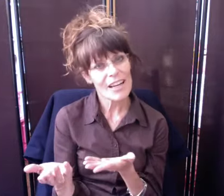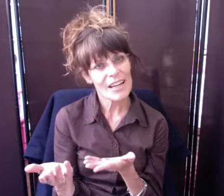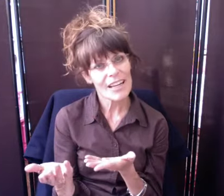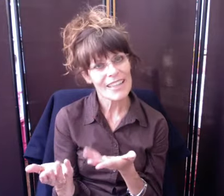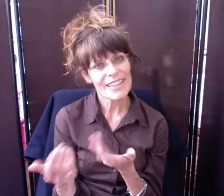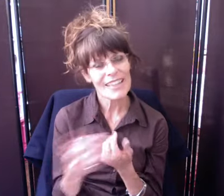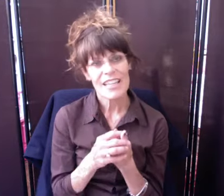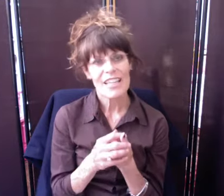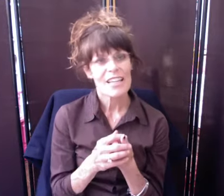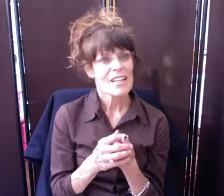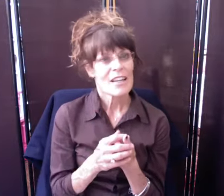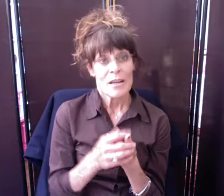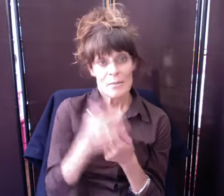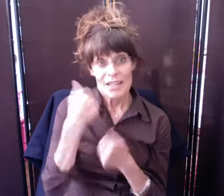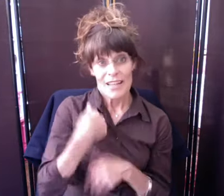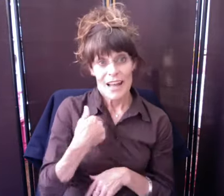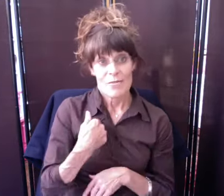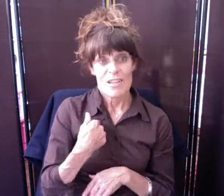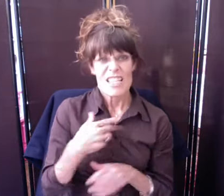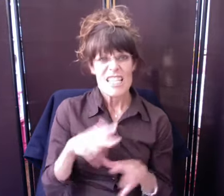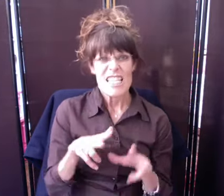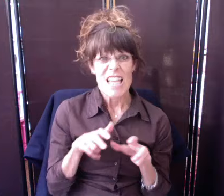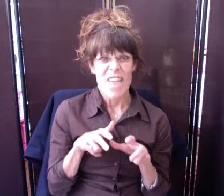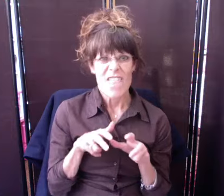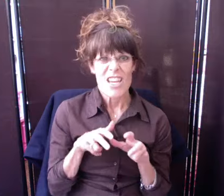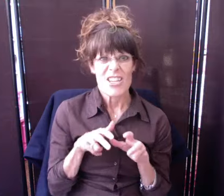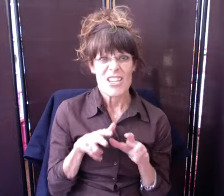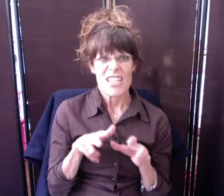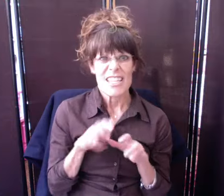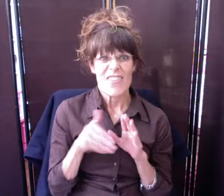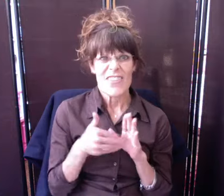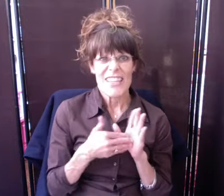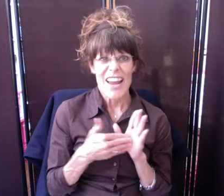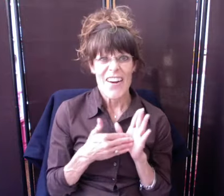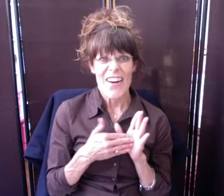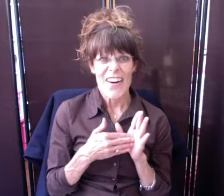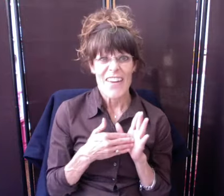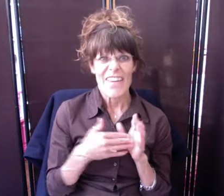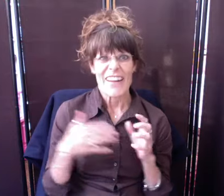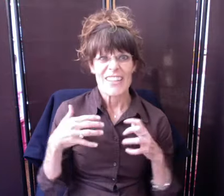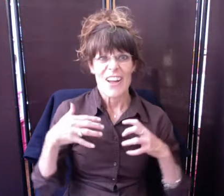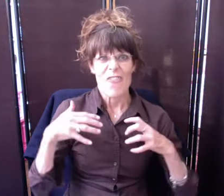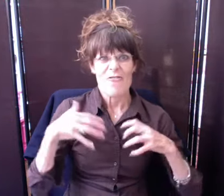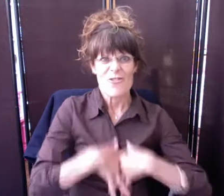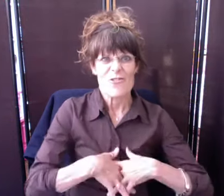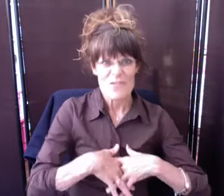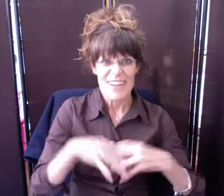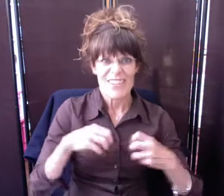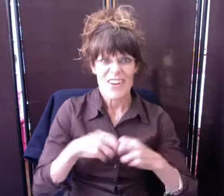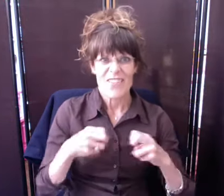That's the root of our troubles. So I had to get out of self in any way that I could. And she was also brilliant at column work. And so when we went